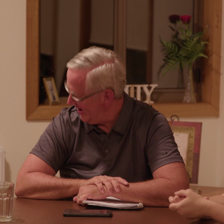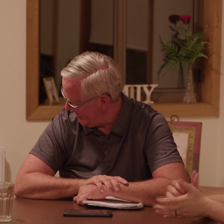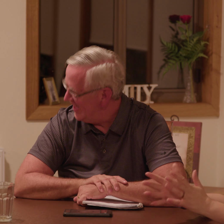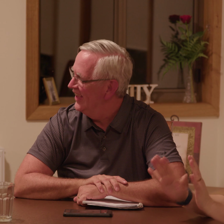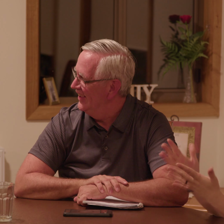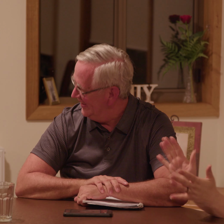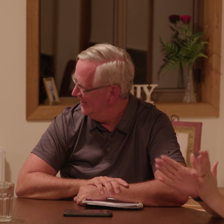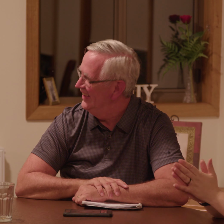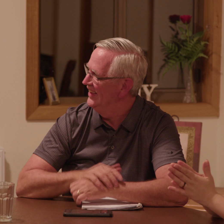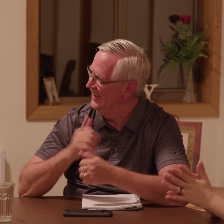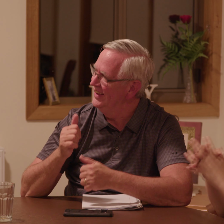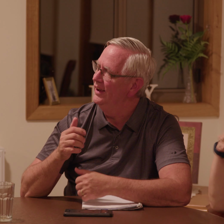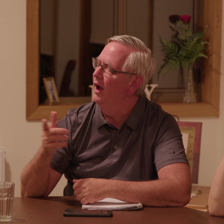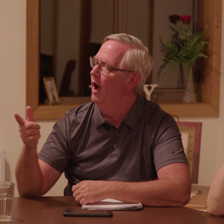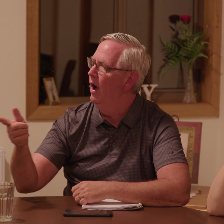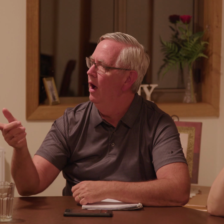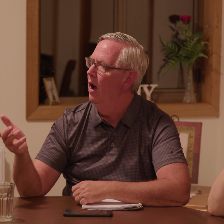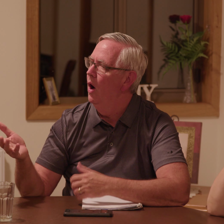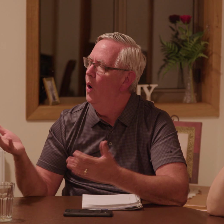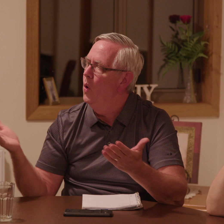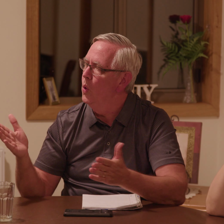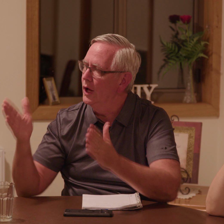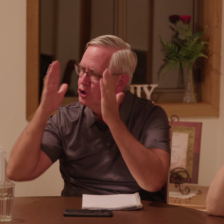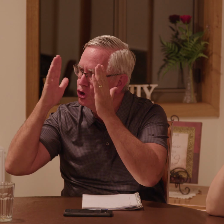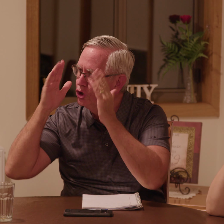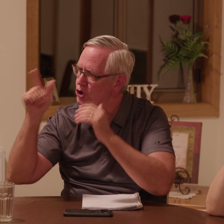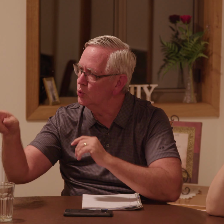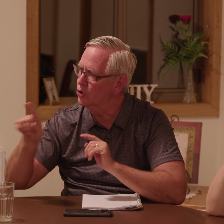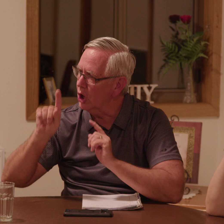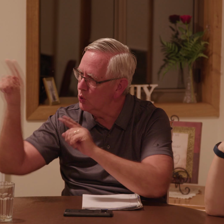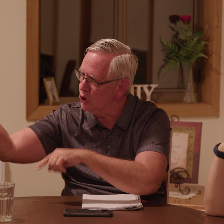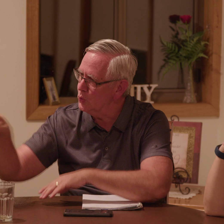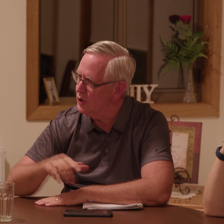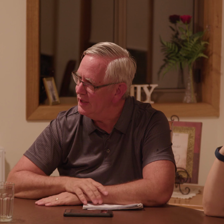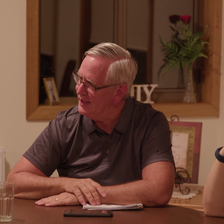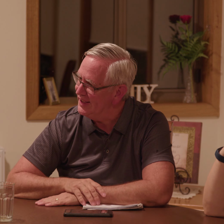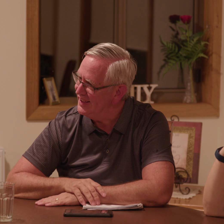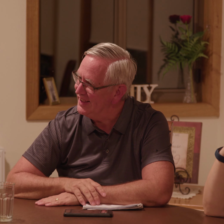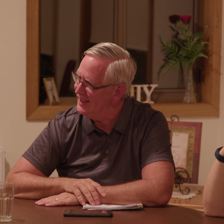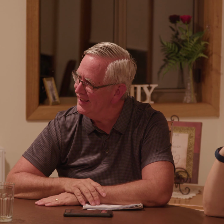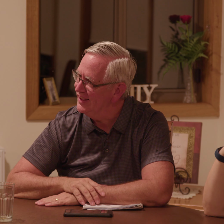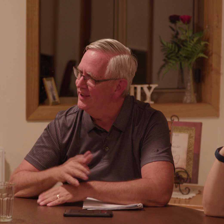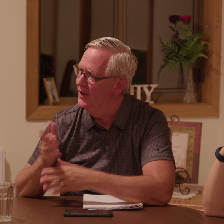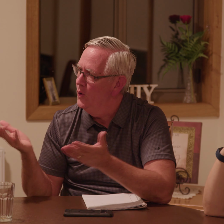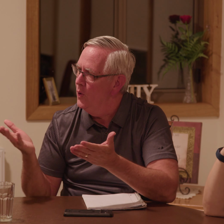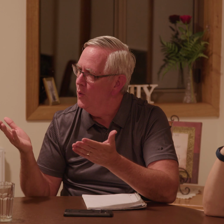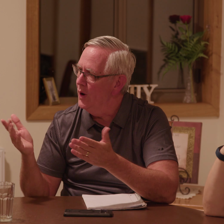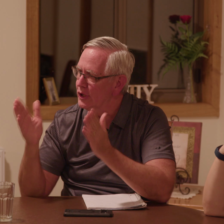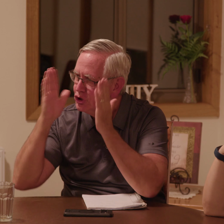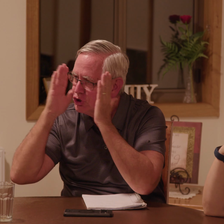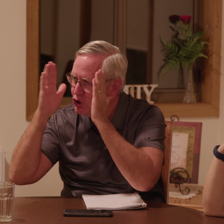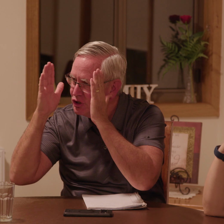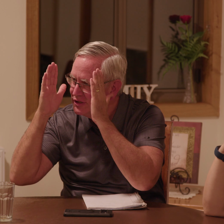Yeah. Yeah, nice. Nice, What nice. church do you go to? What church do you go What to? church